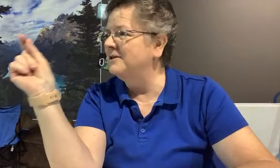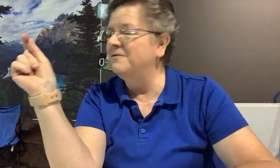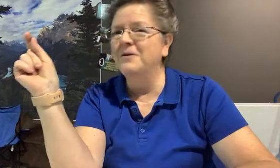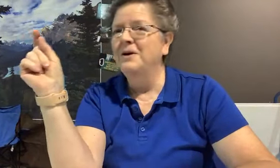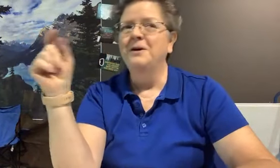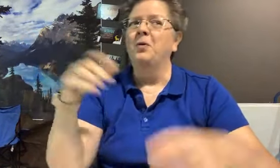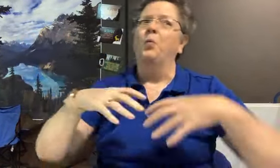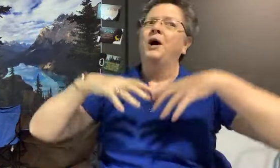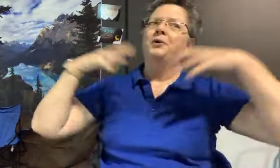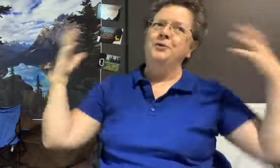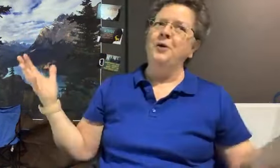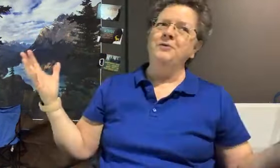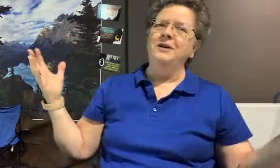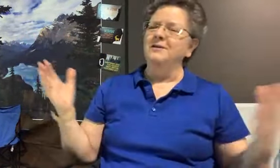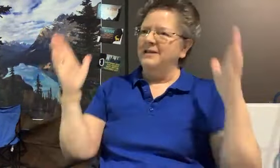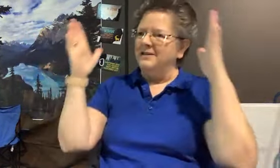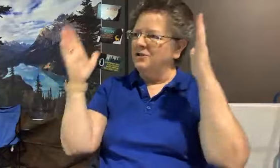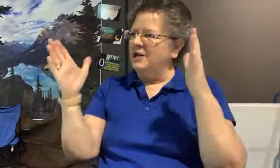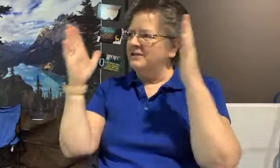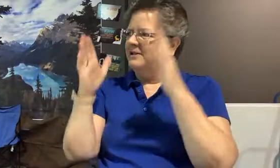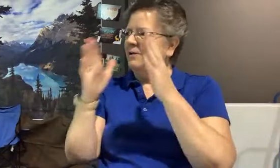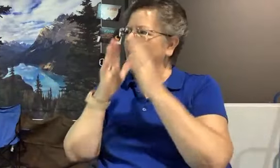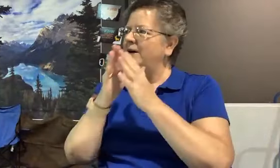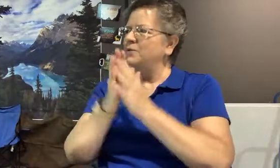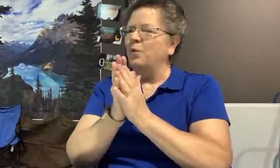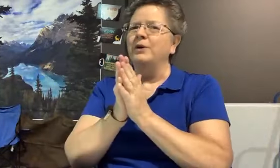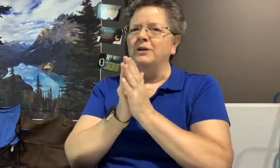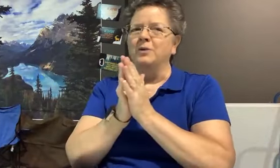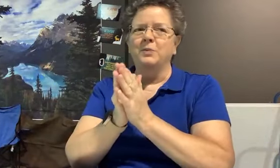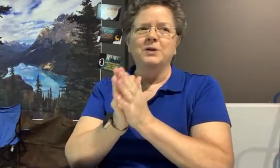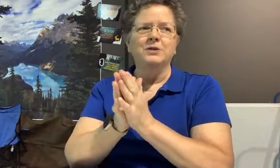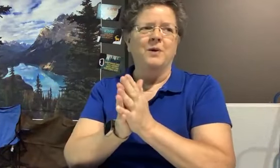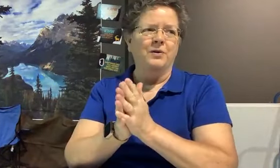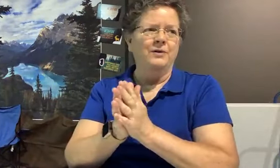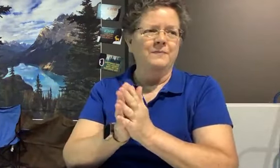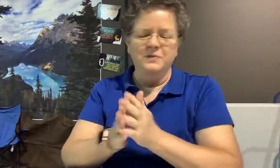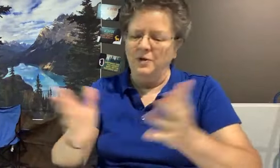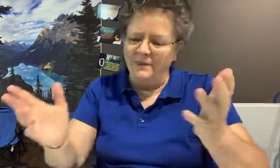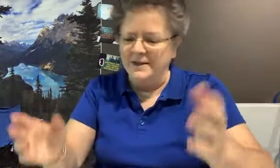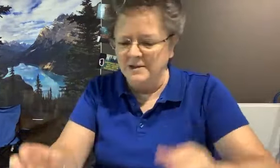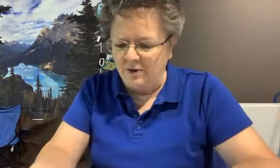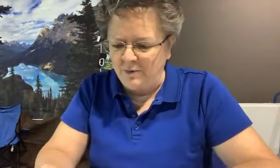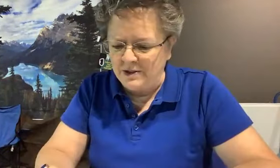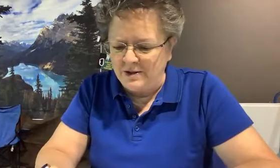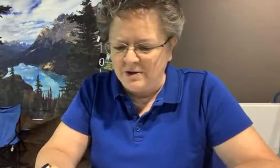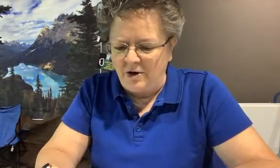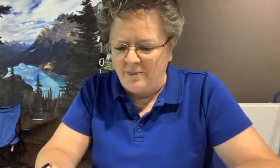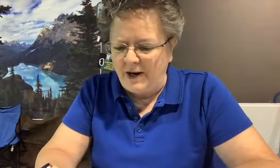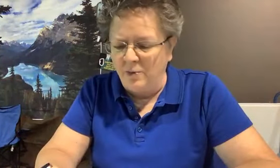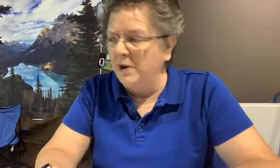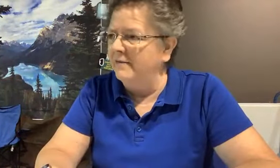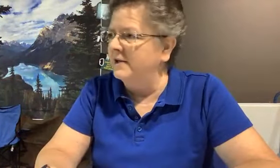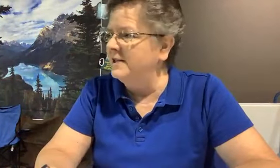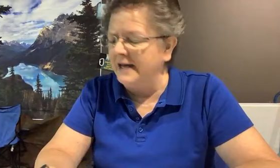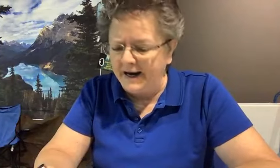of well-knownness. It's just they were less wordy. Their book is smaller. So that's the only reason he's called a minor prophet. He's